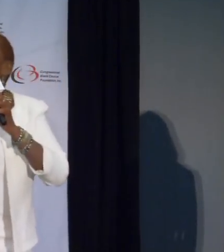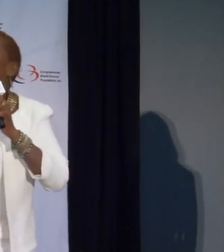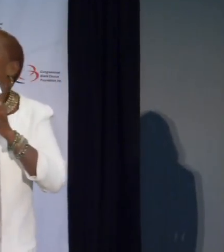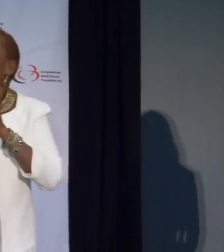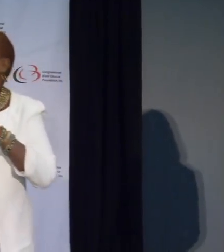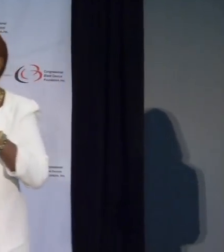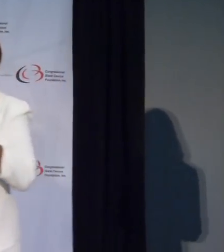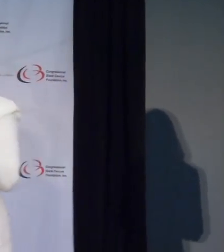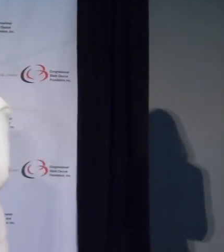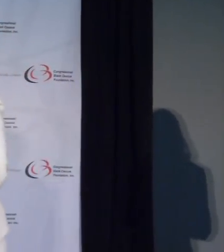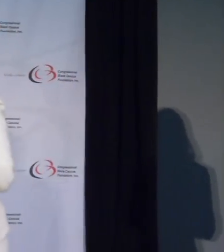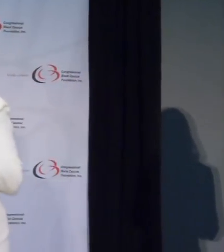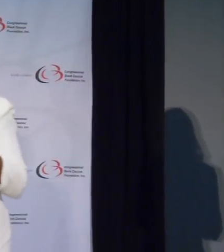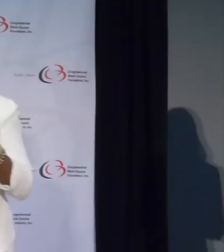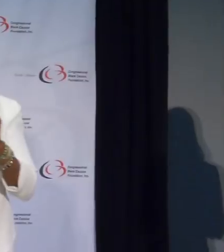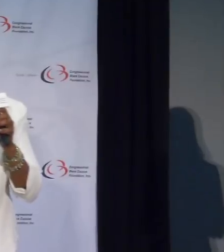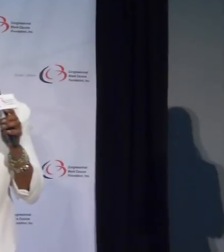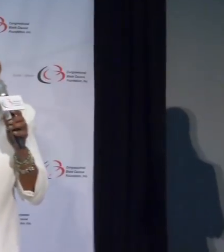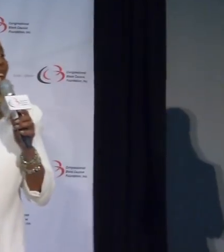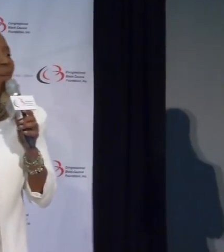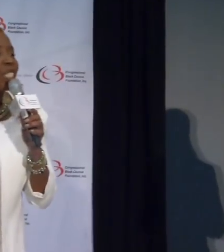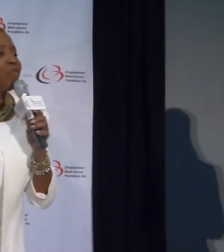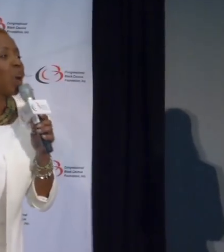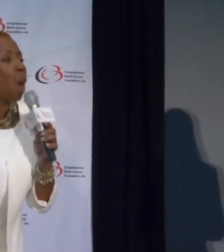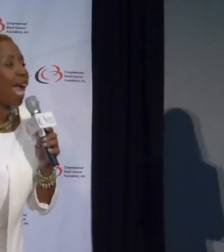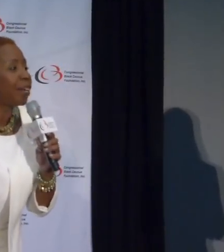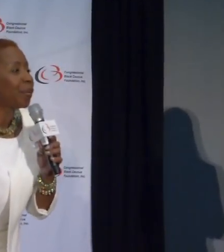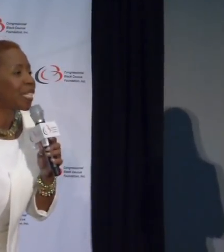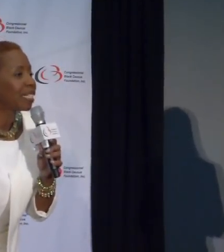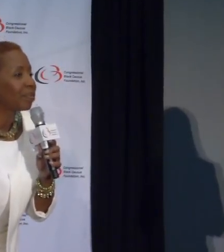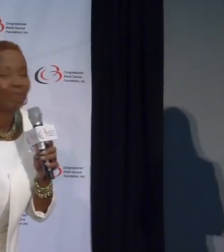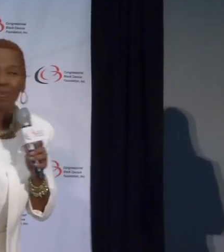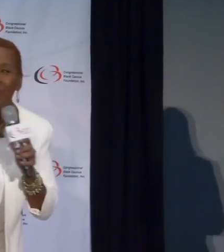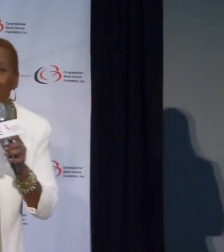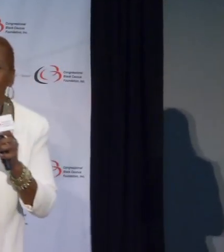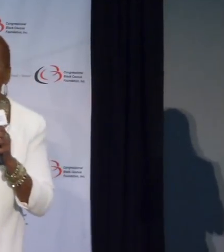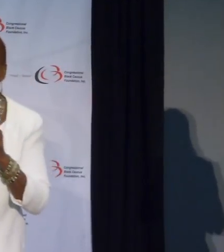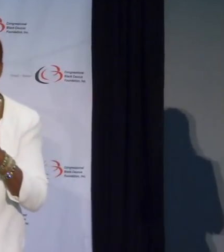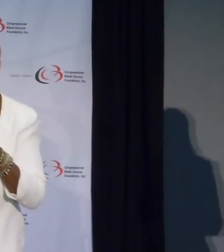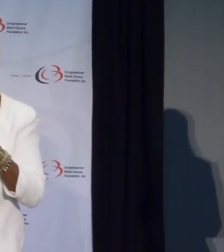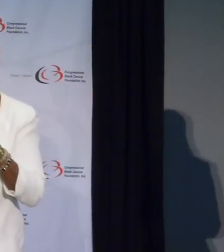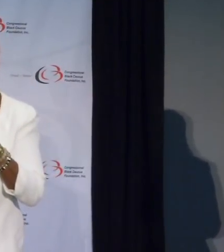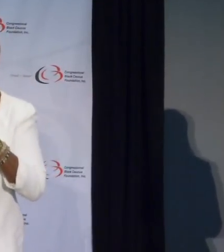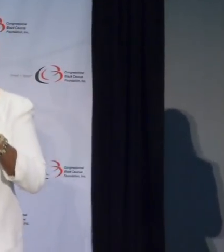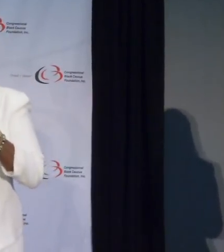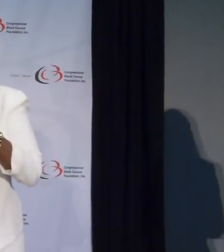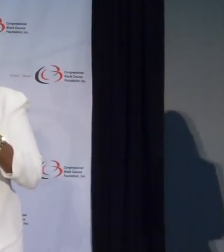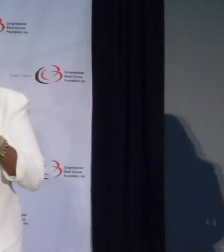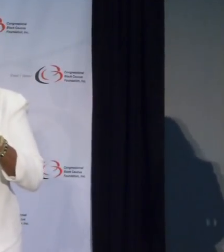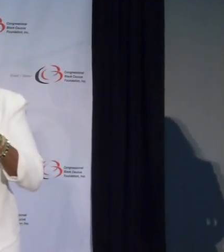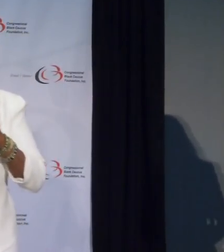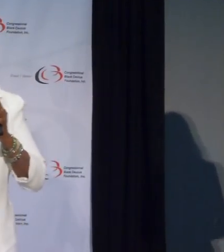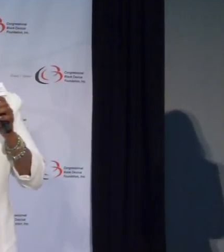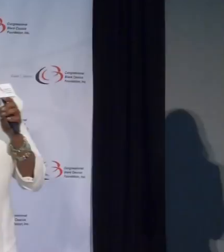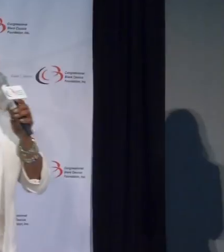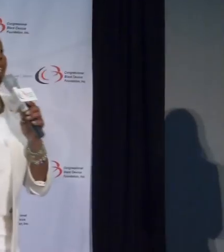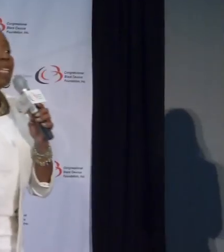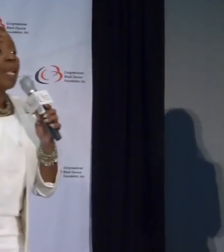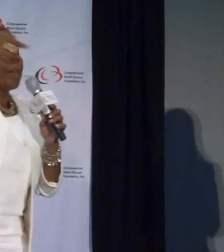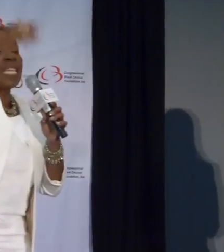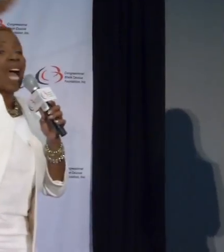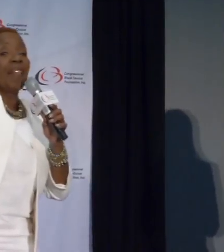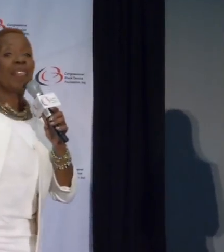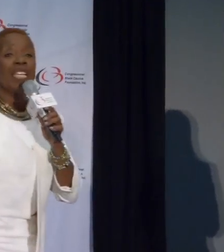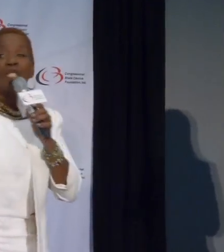Did you give other information than that was required? Did you continue the